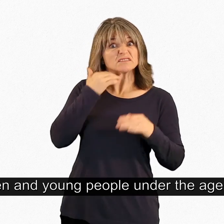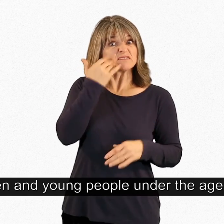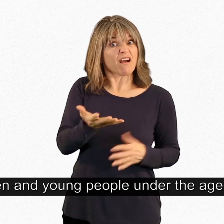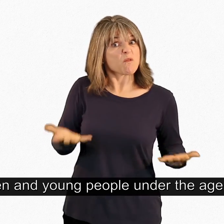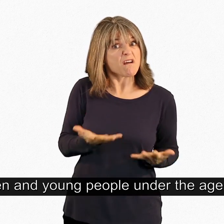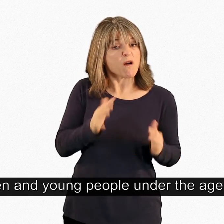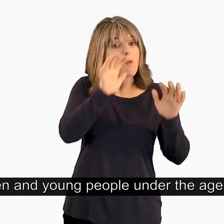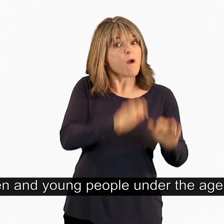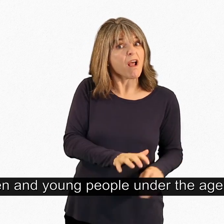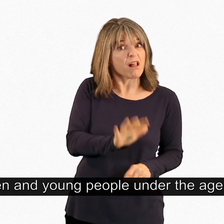the age of 18